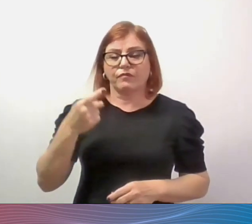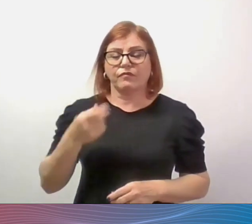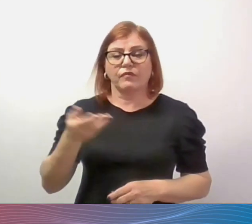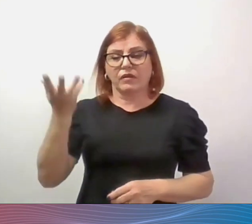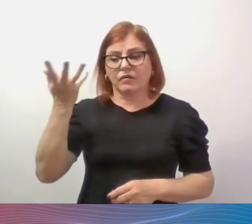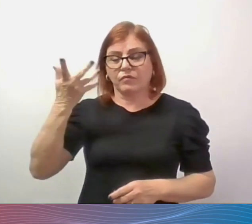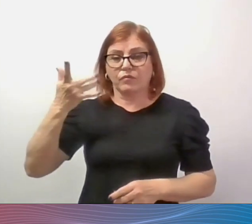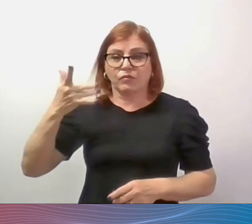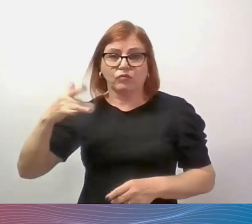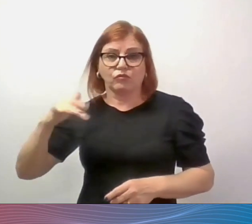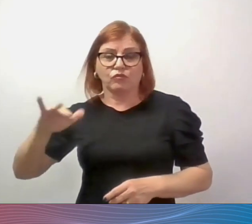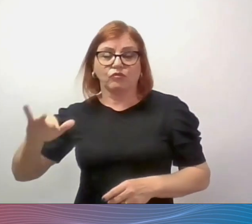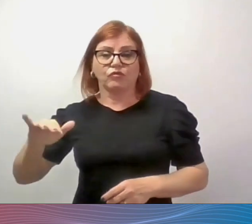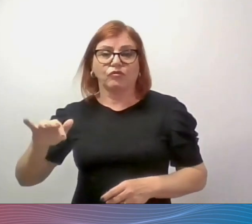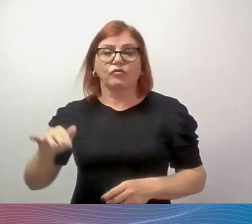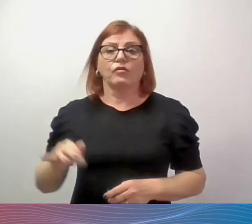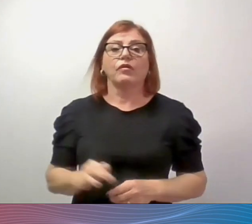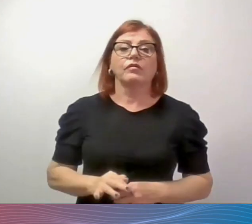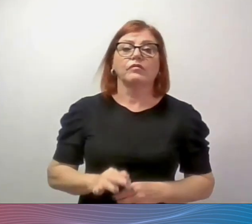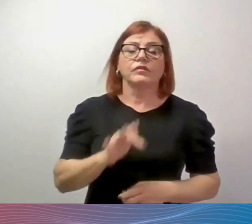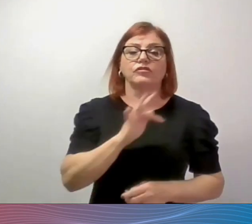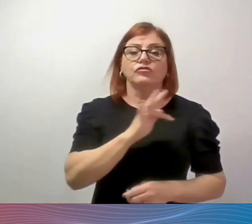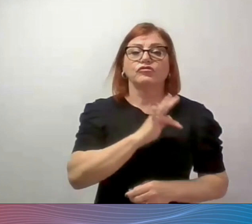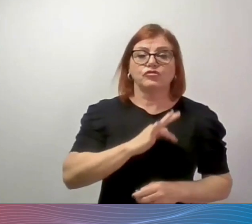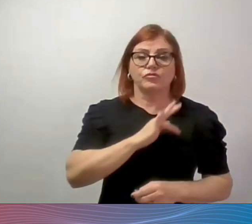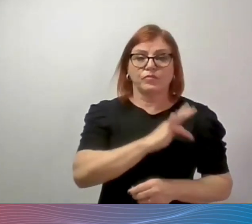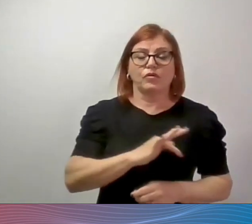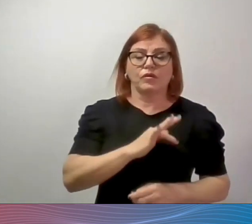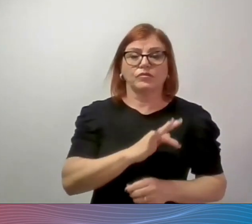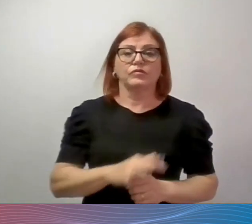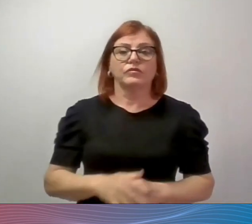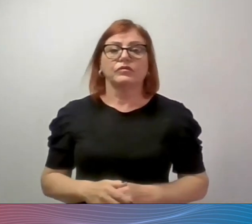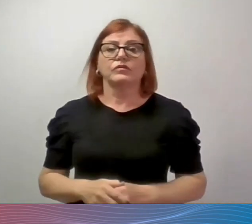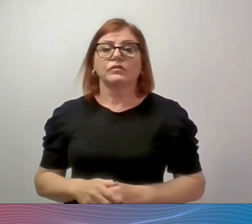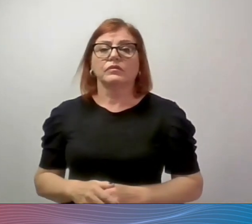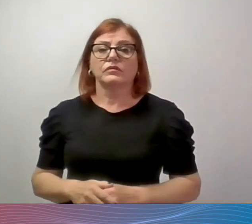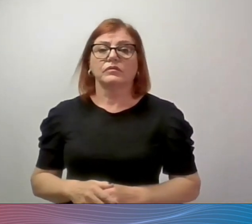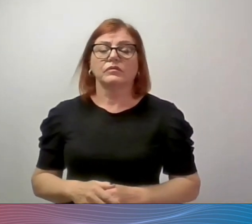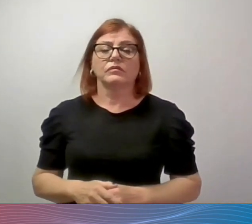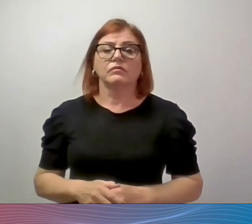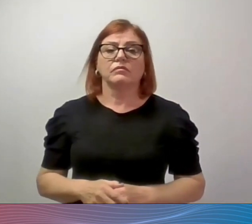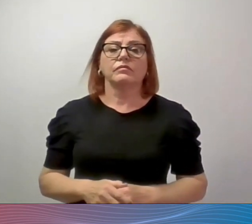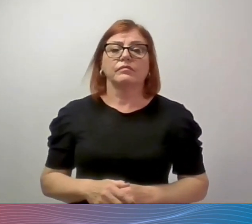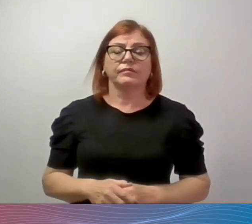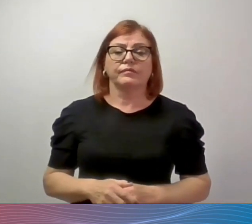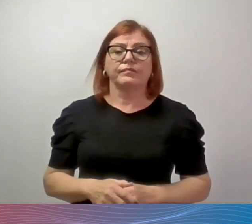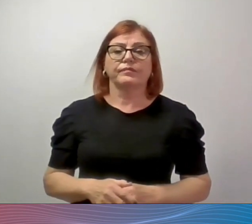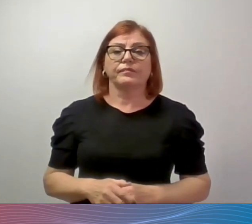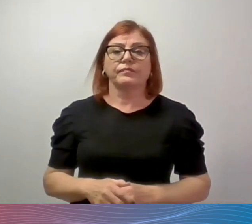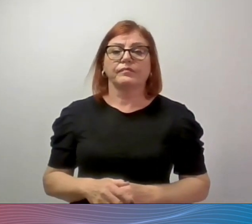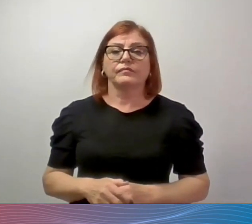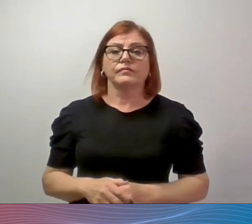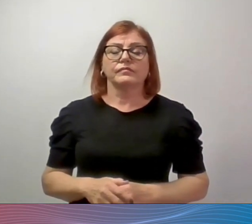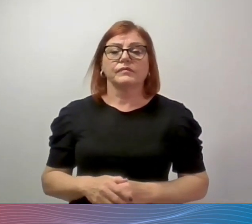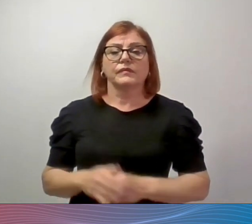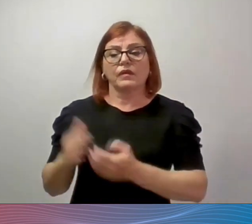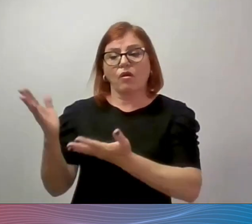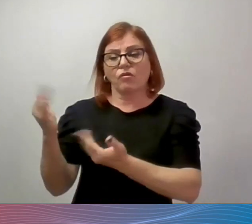homem idoso, antes exorta-o como pai, aos moços como a irmãos.